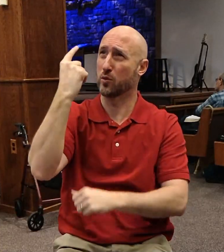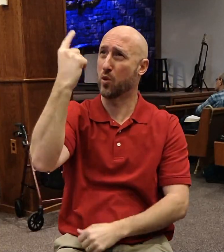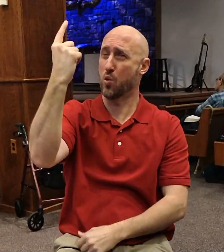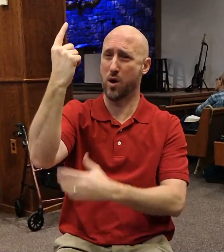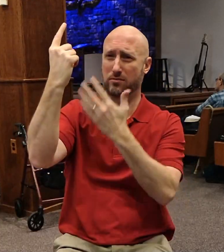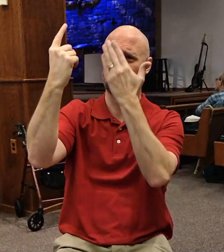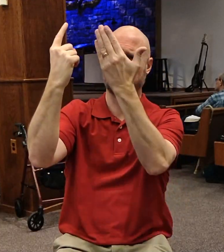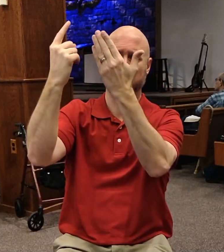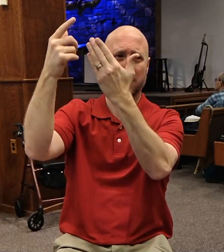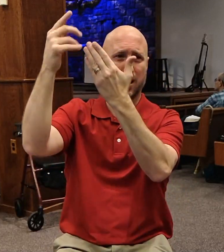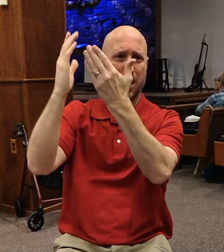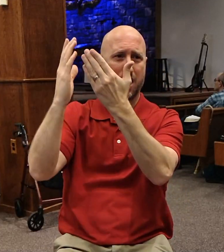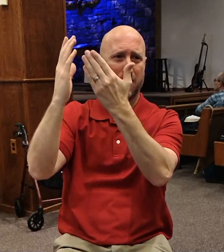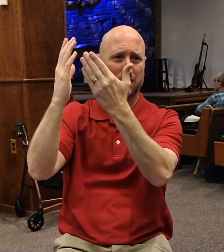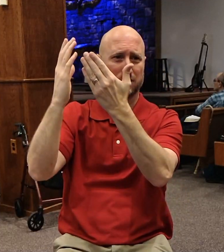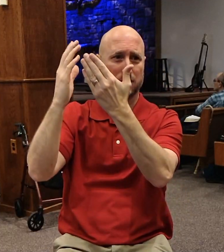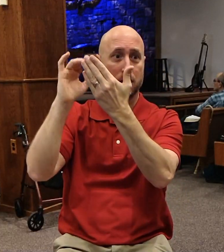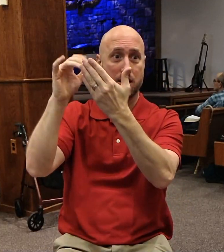pale.